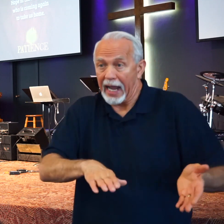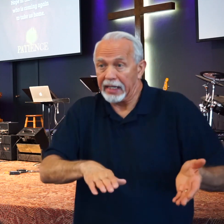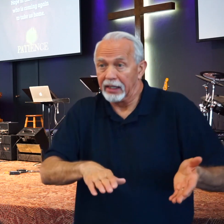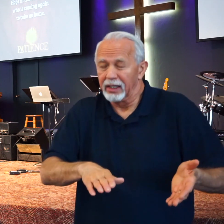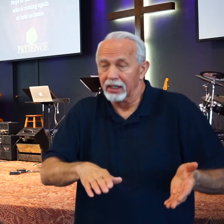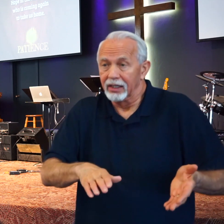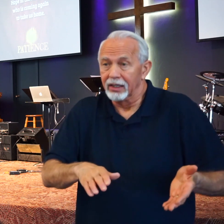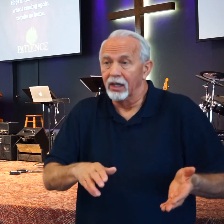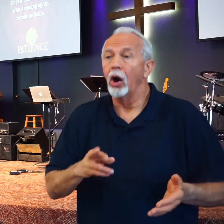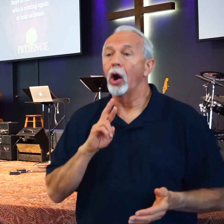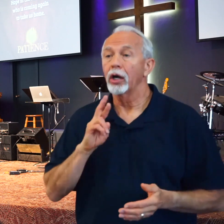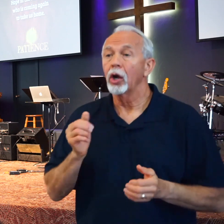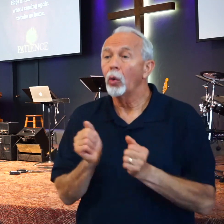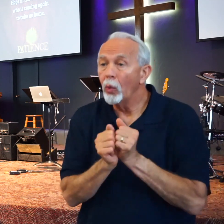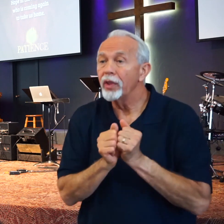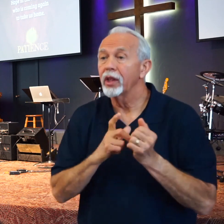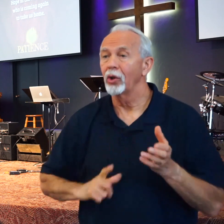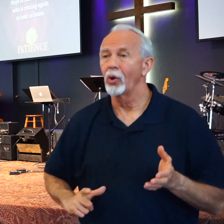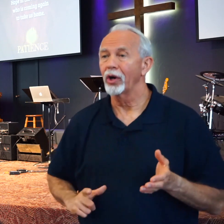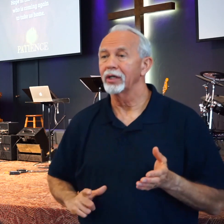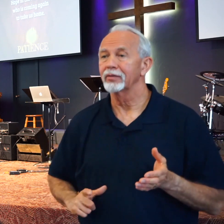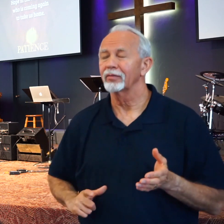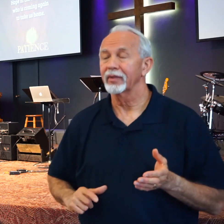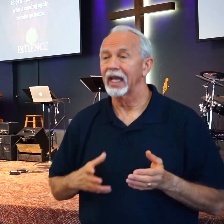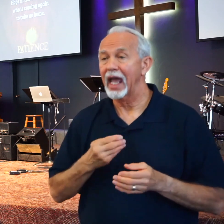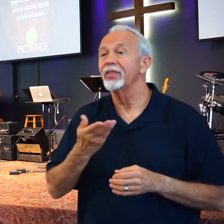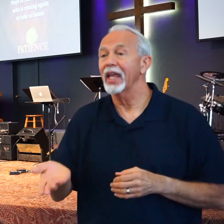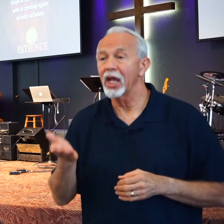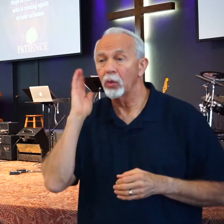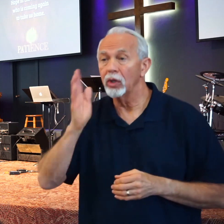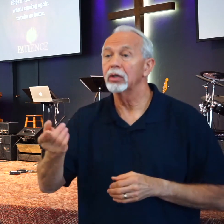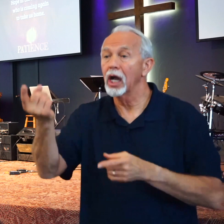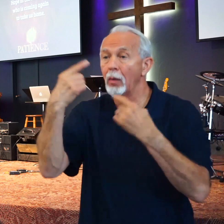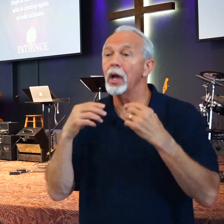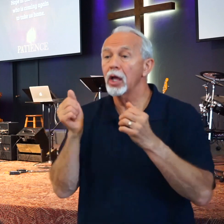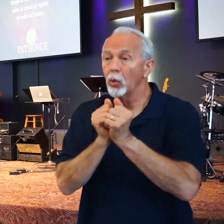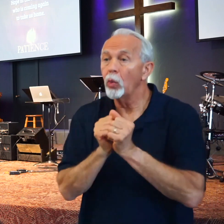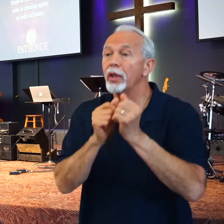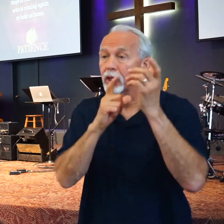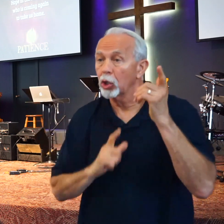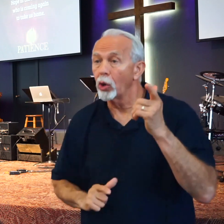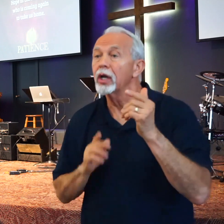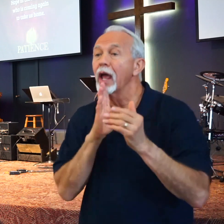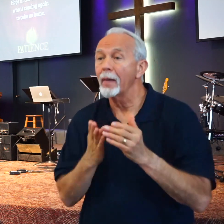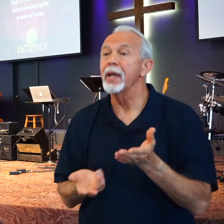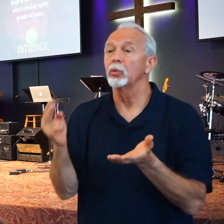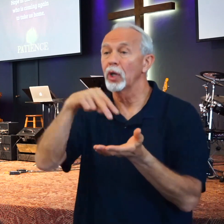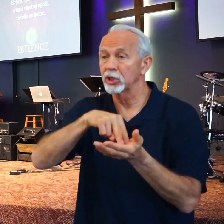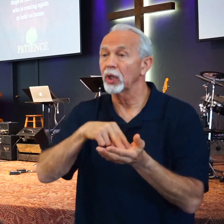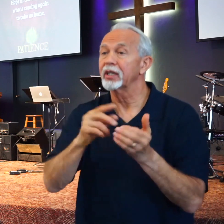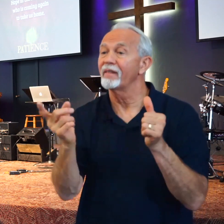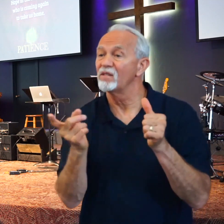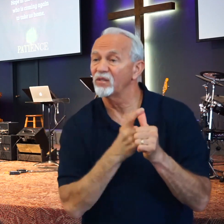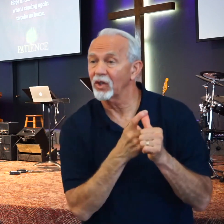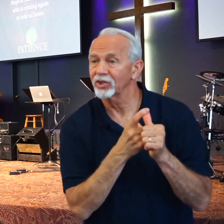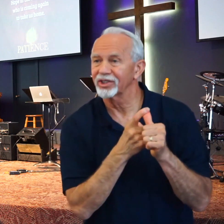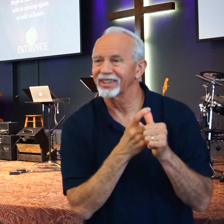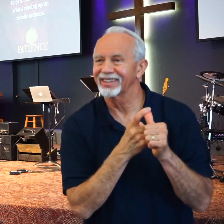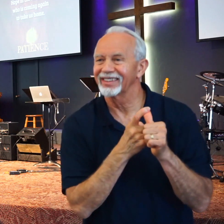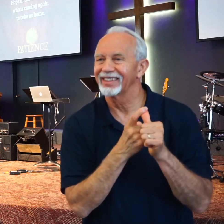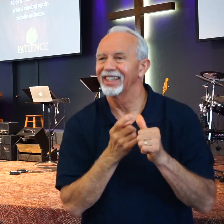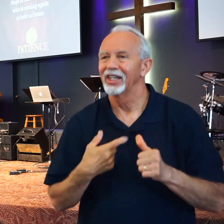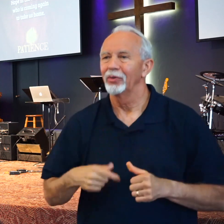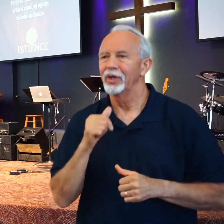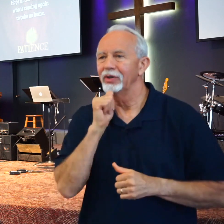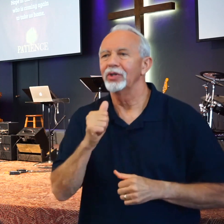with the Lord, and they will come with him, and they will be resurrected first. So, we do